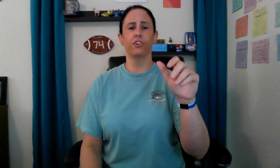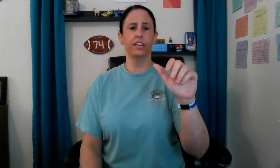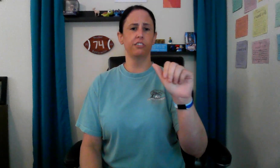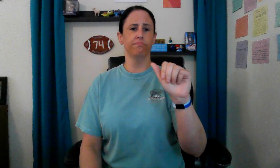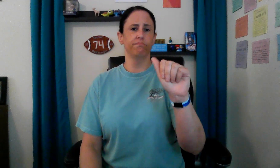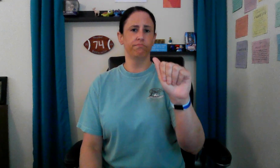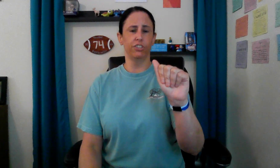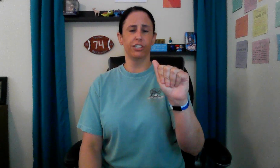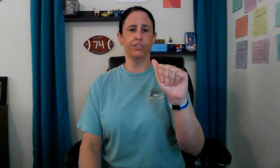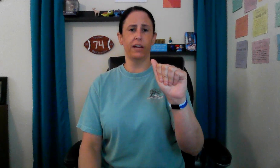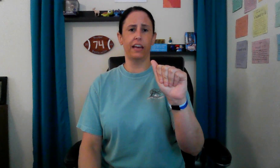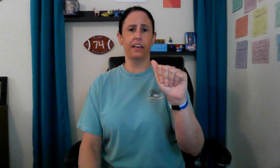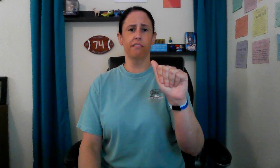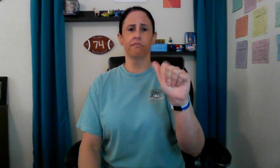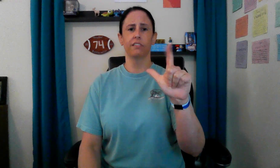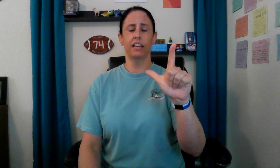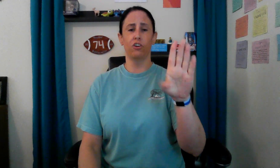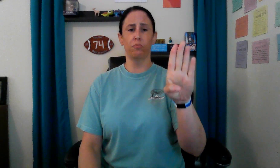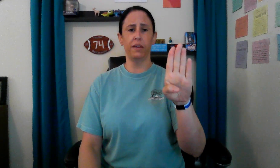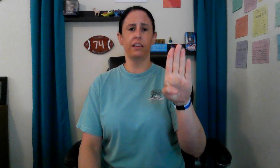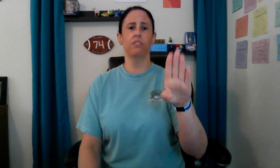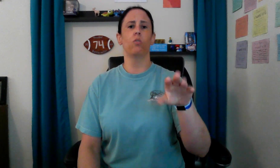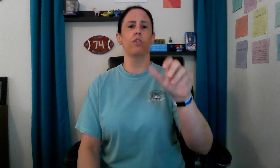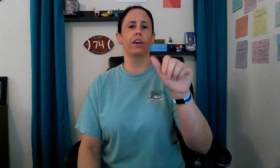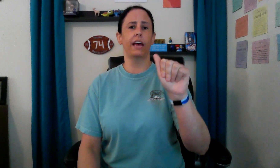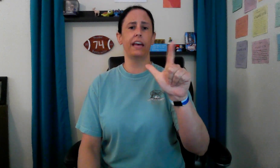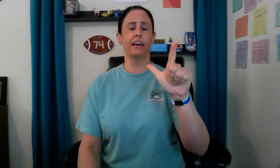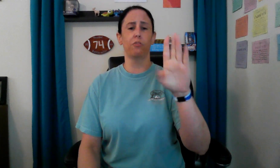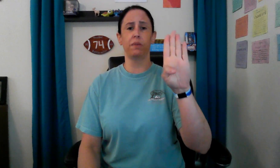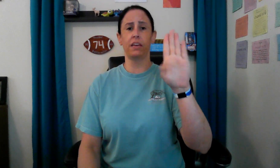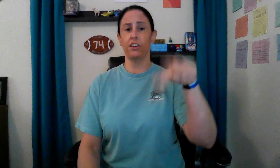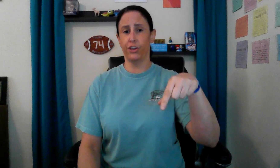Albuquerque, you could do ALB or ALBQ.